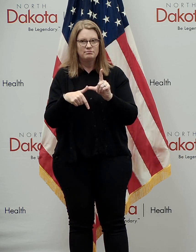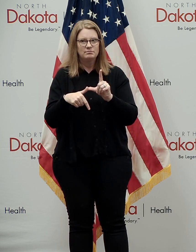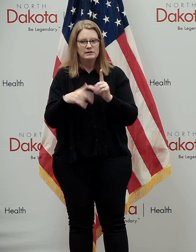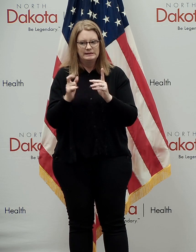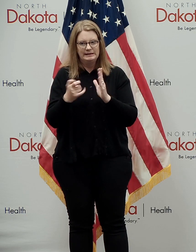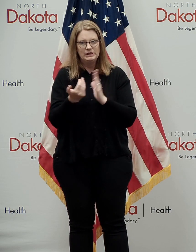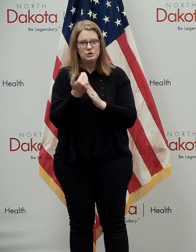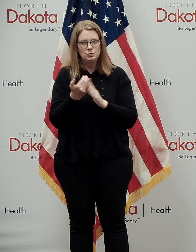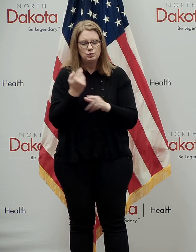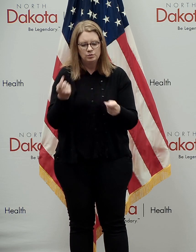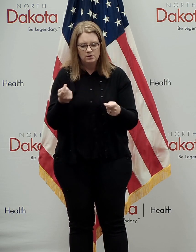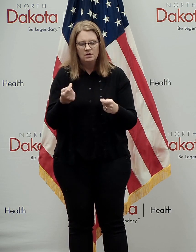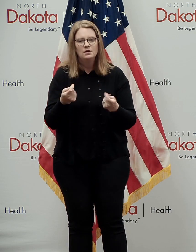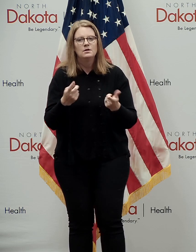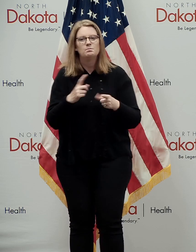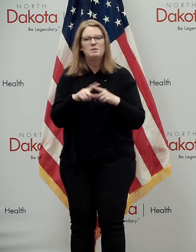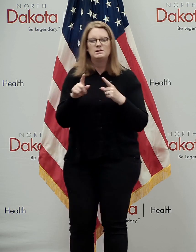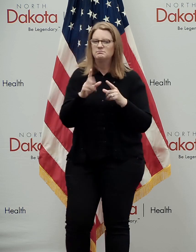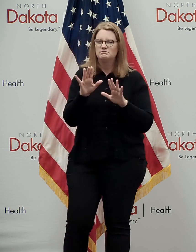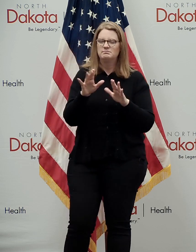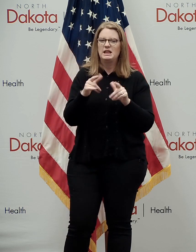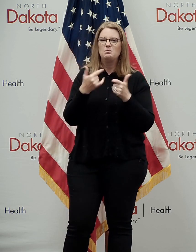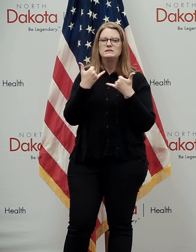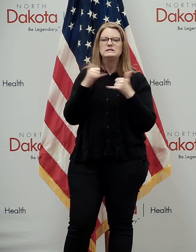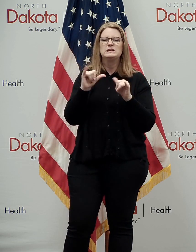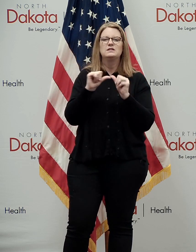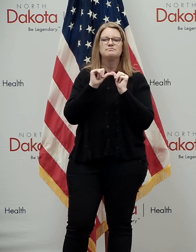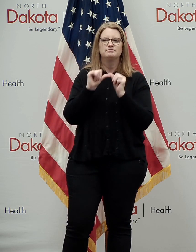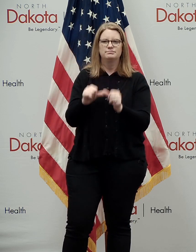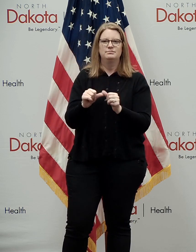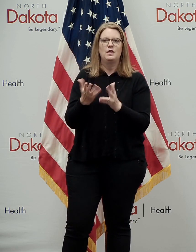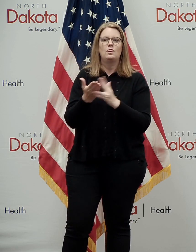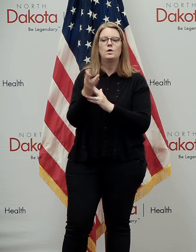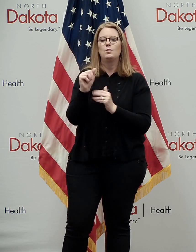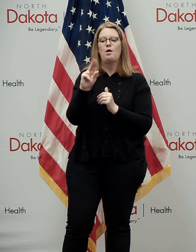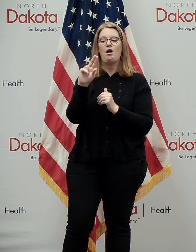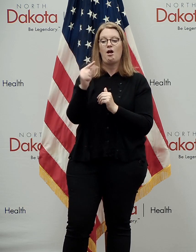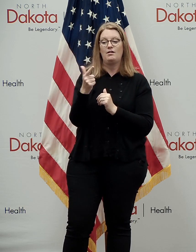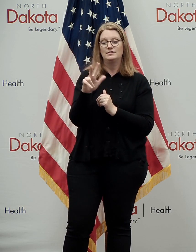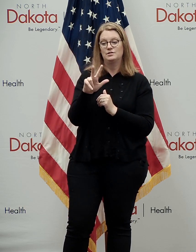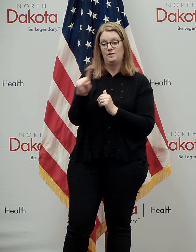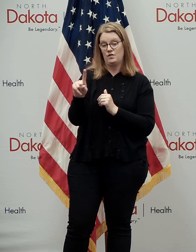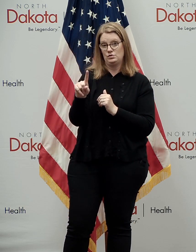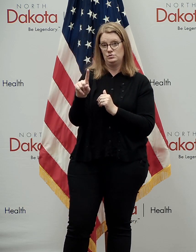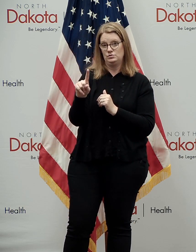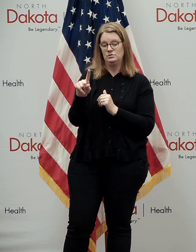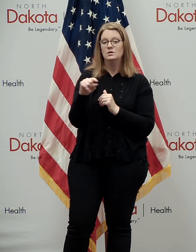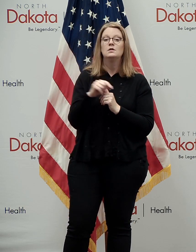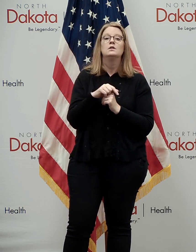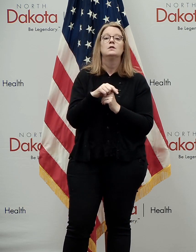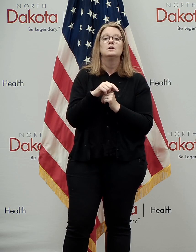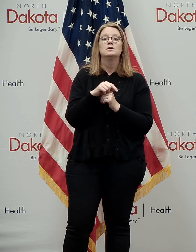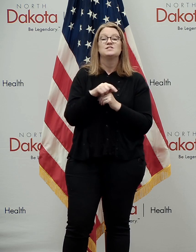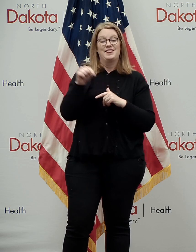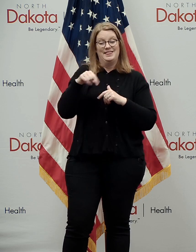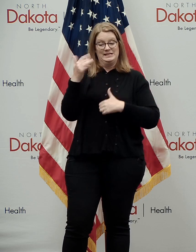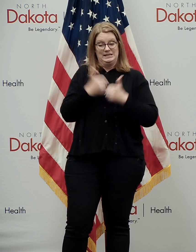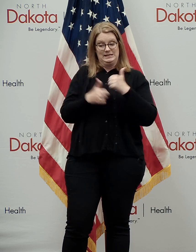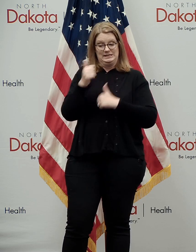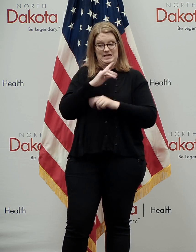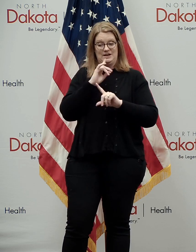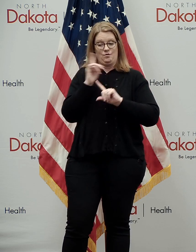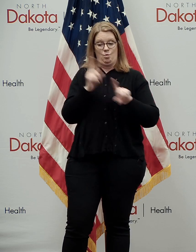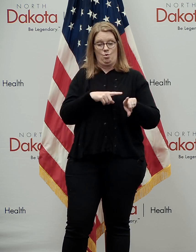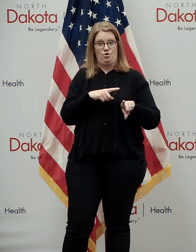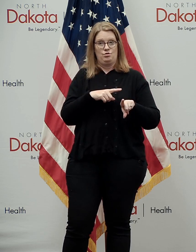those licenses were still valid, and they were valid through August 31st. So this executive order today is